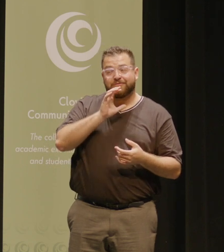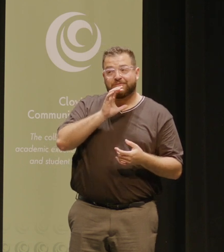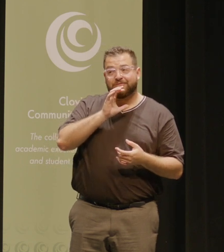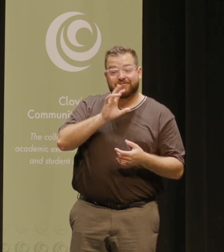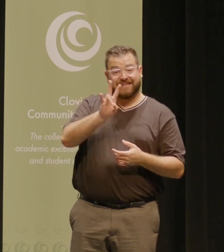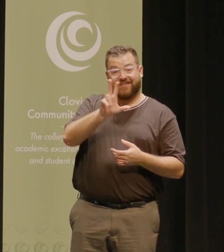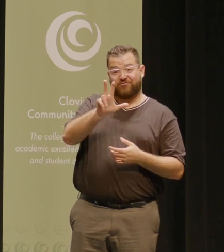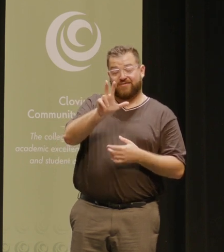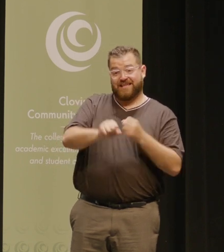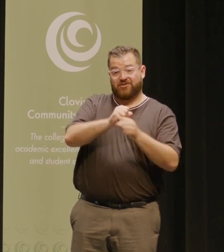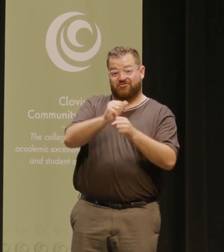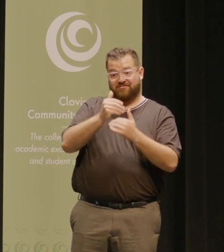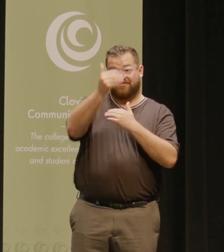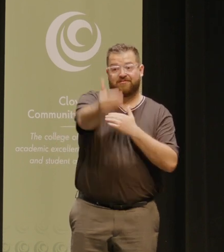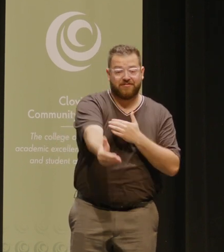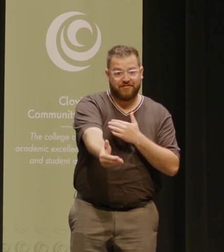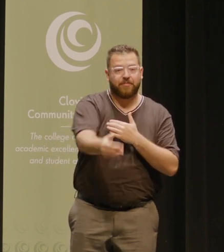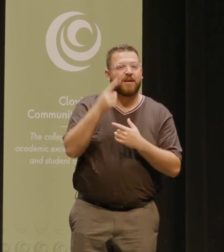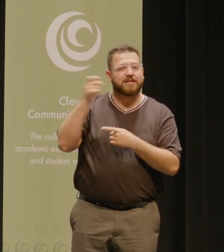73 years later, because he came here as a boy,